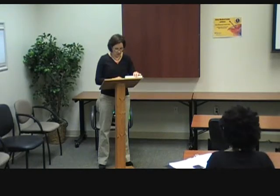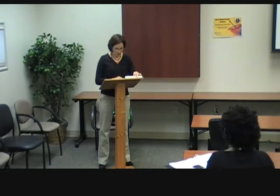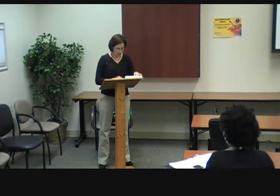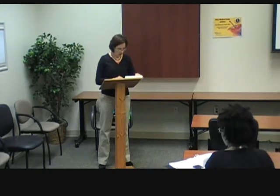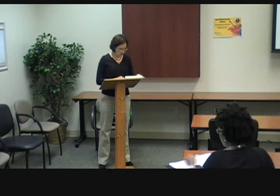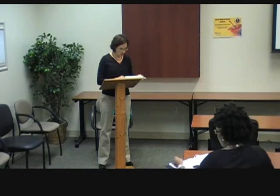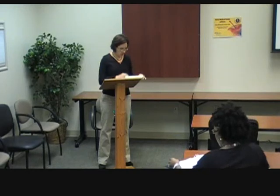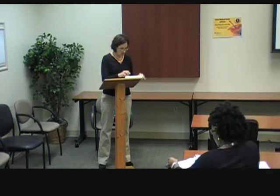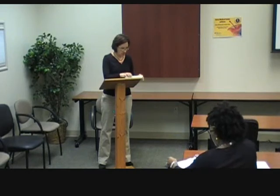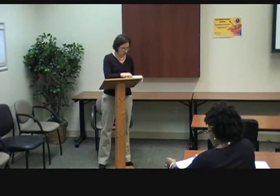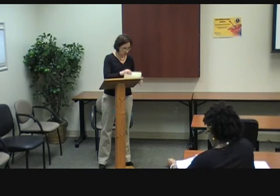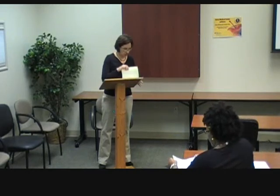Okay, so I need to.